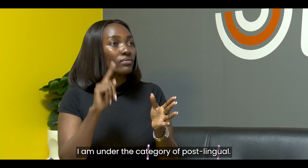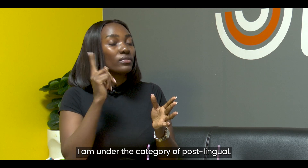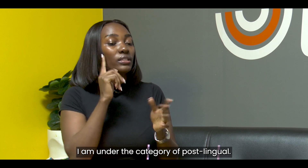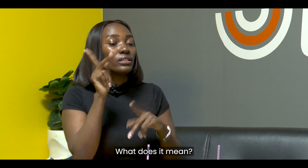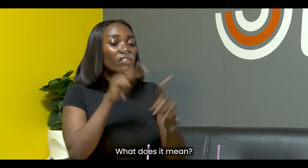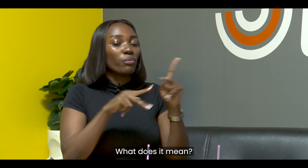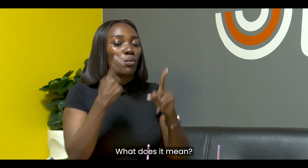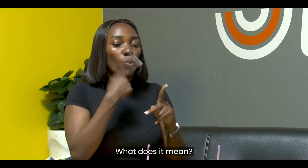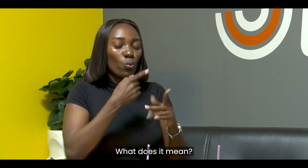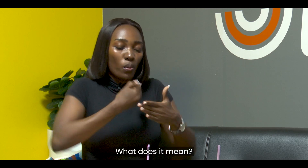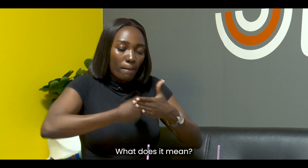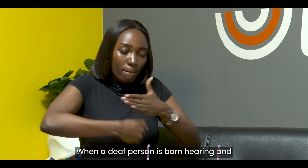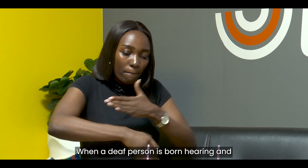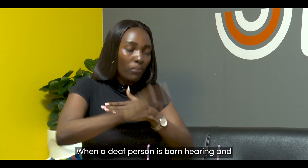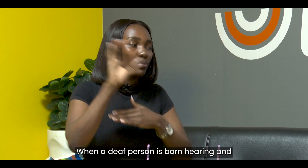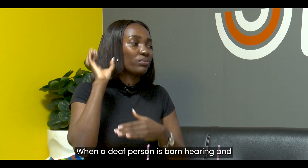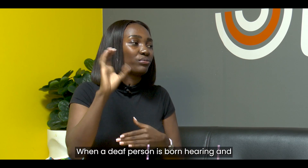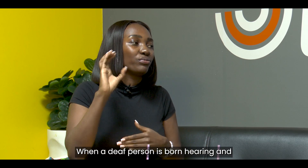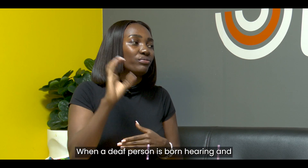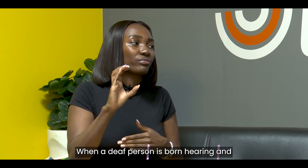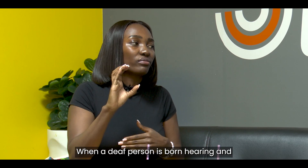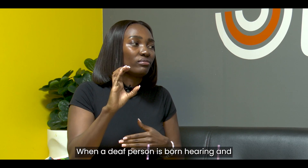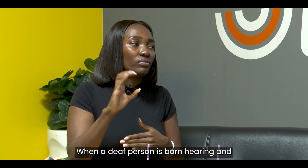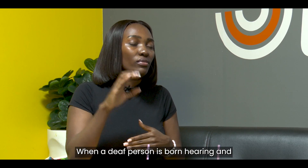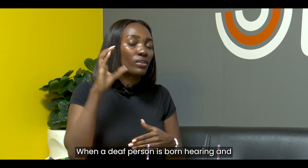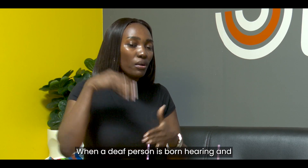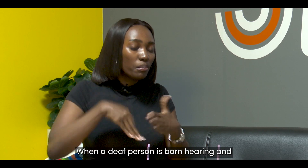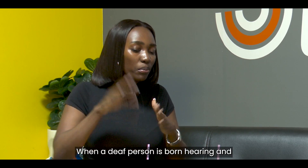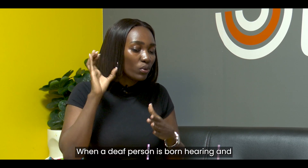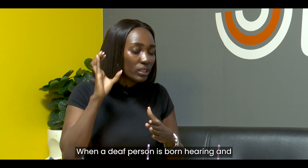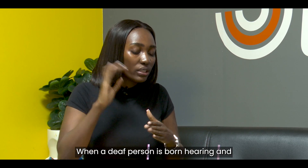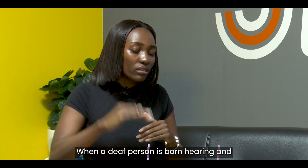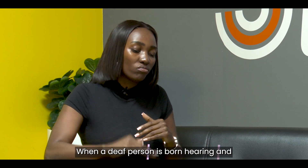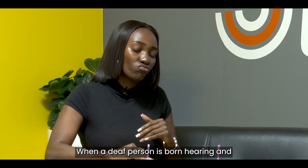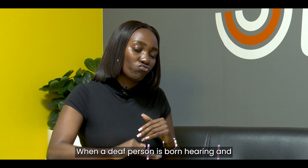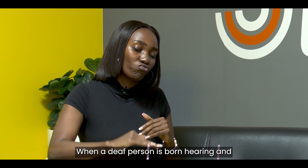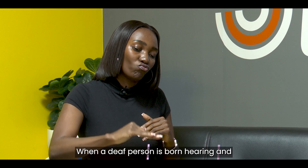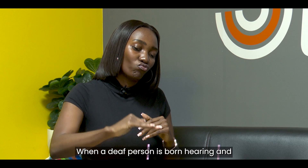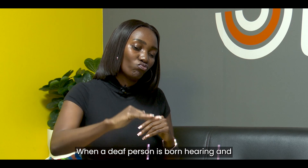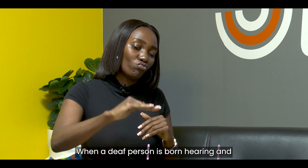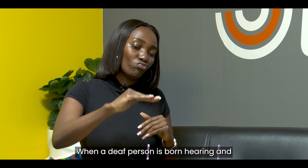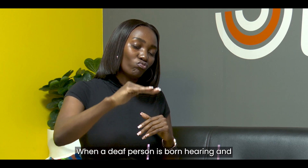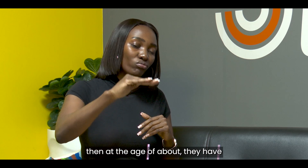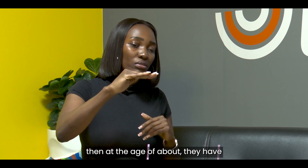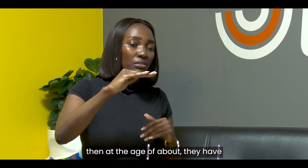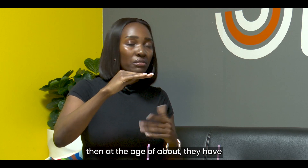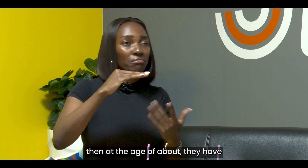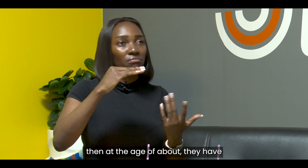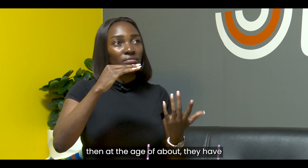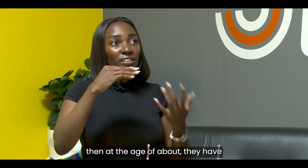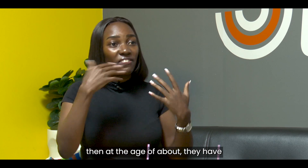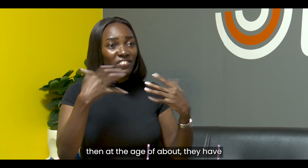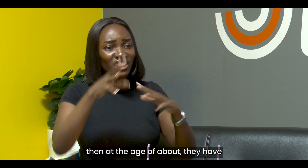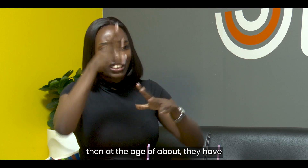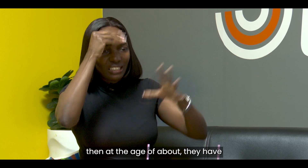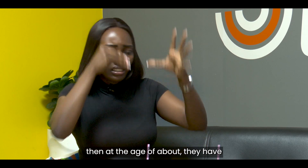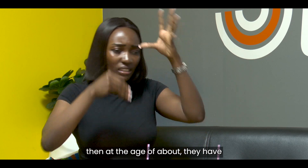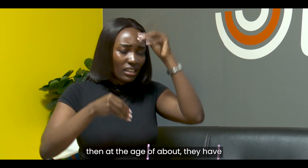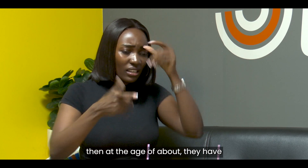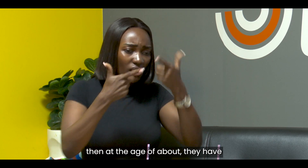What does it mean? When a deaf person is is born hearing, and then at the age of about, they